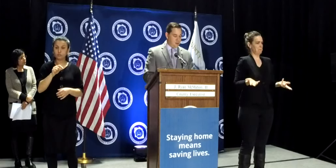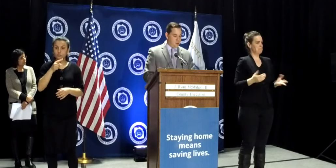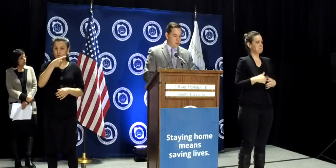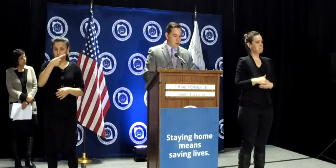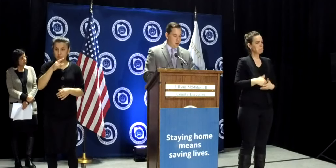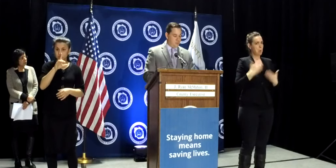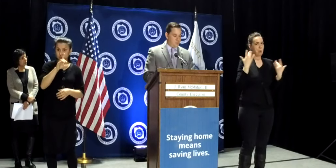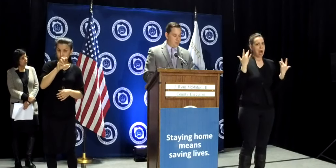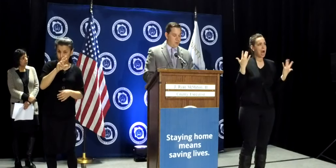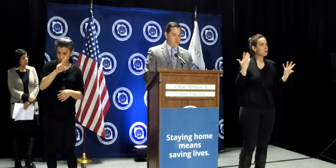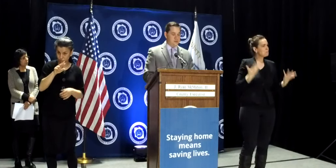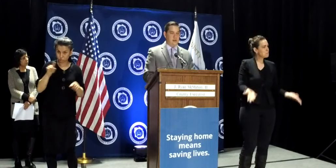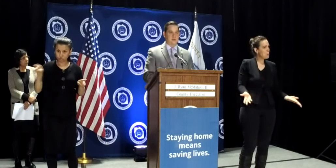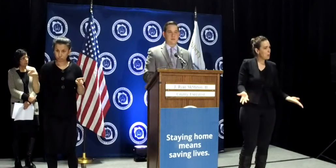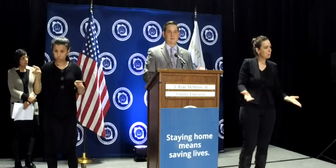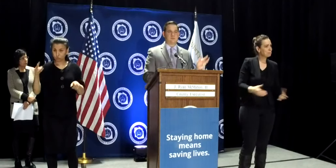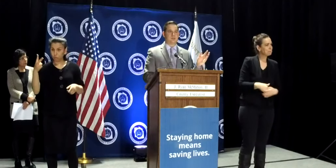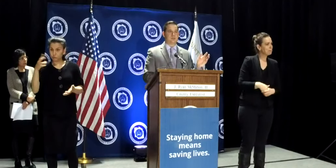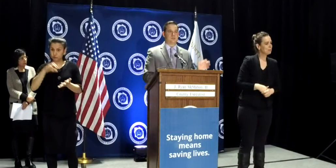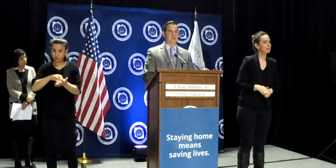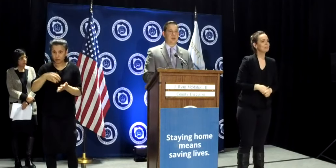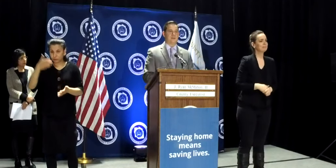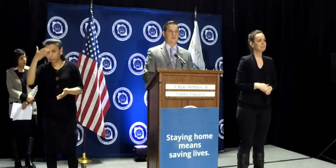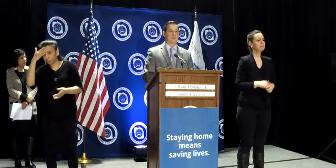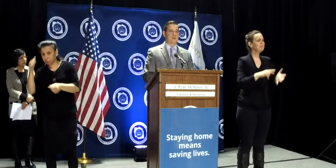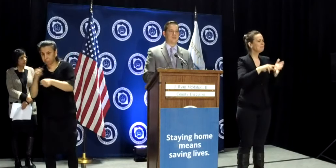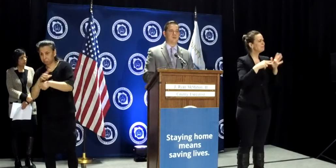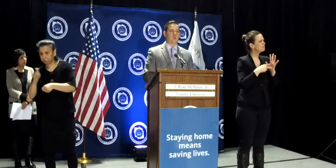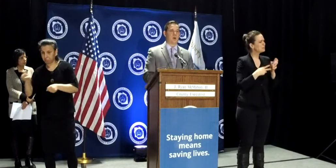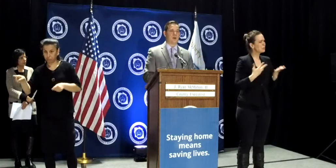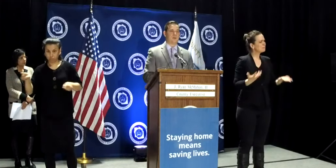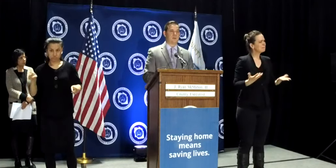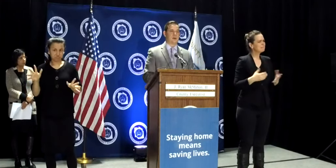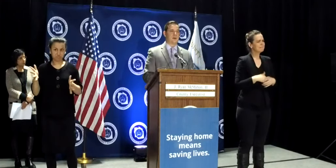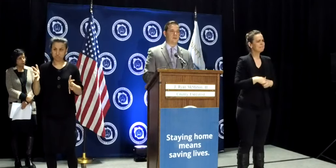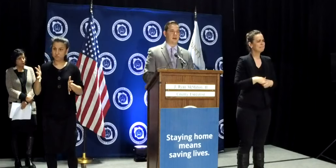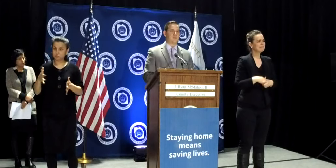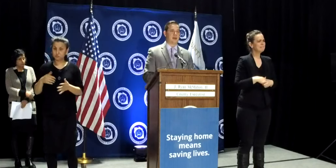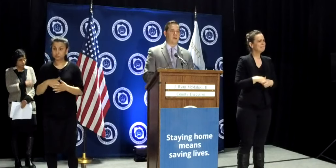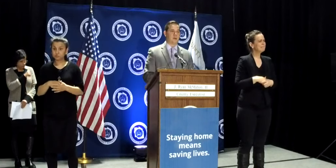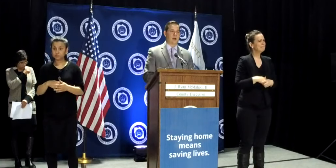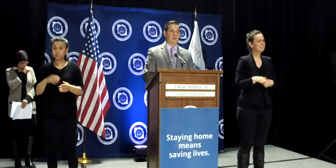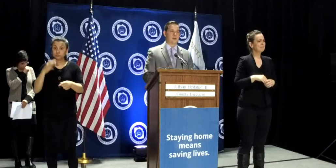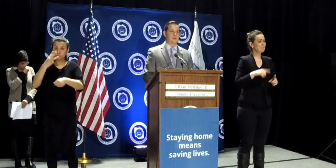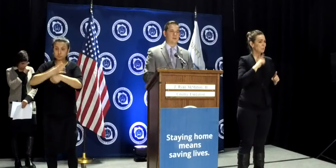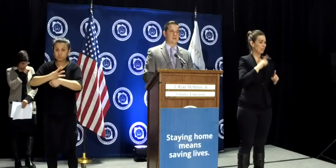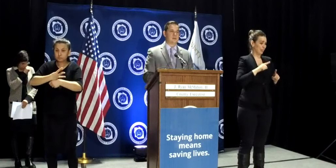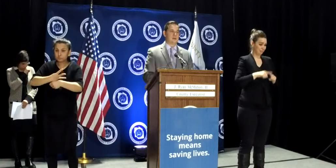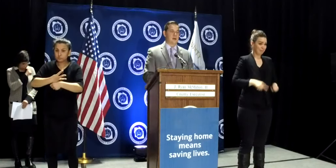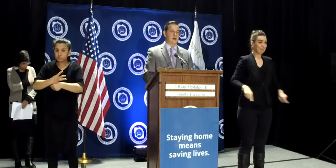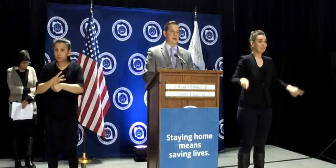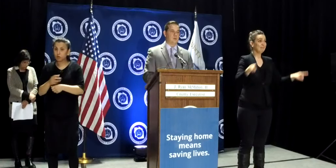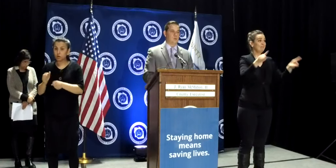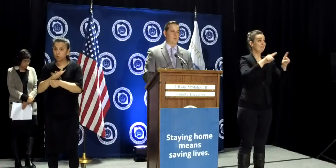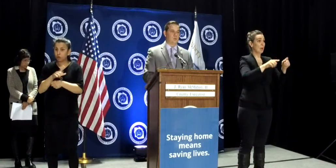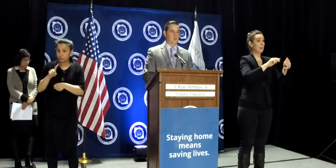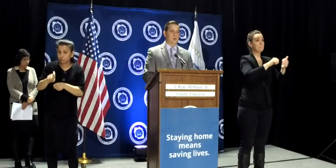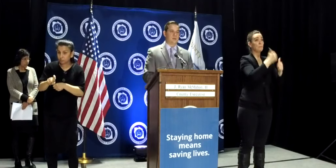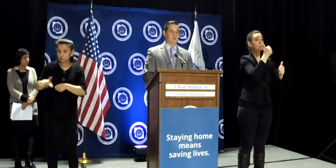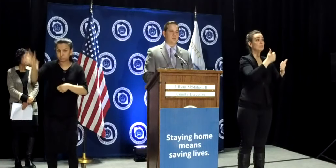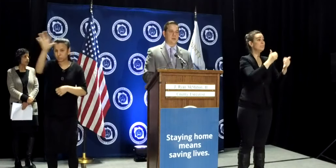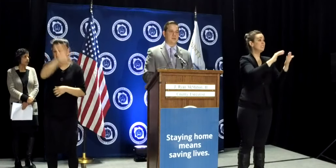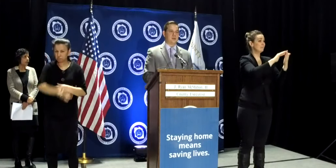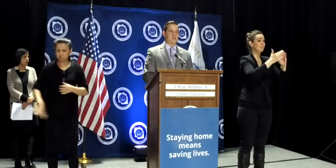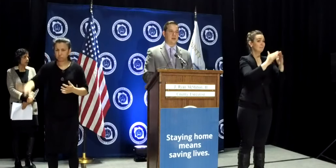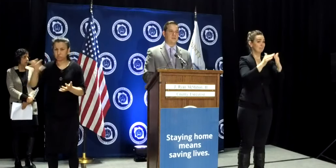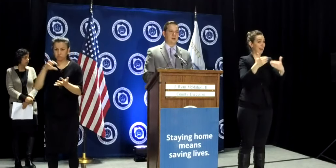be. What does this tell us? Geographically, it's everywhere. It's in every county around us. We